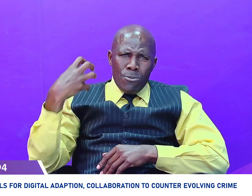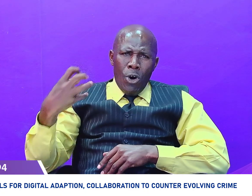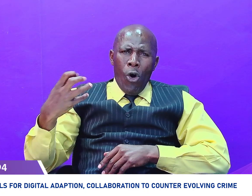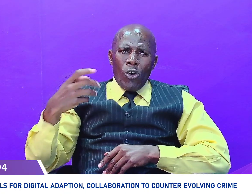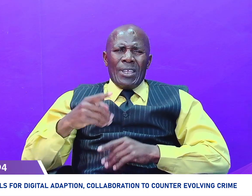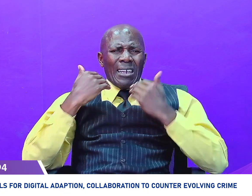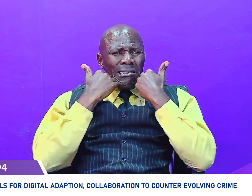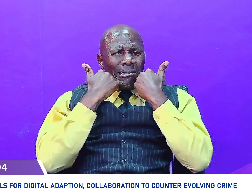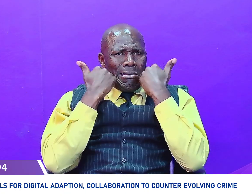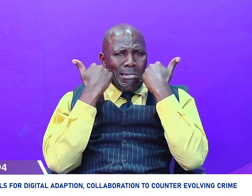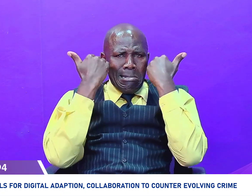the International Police